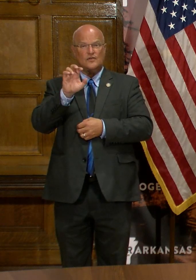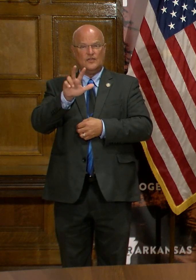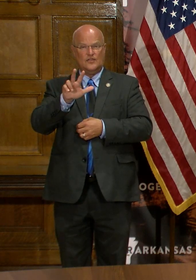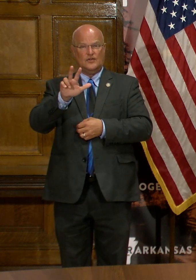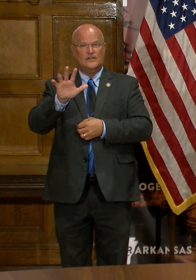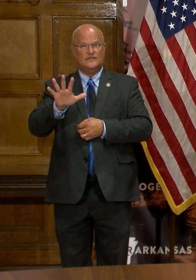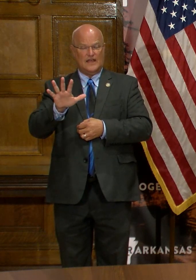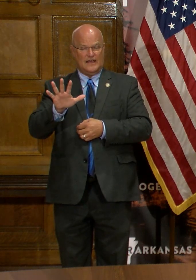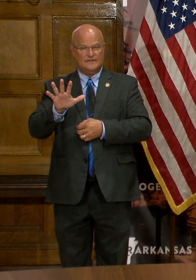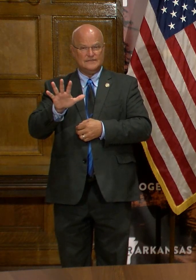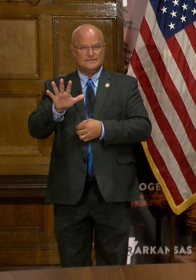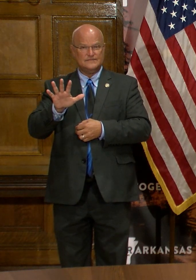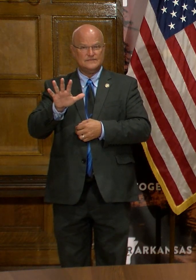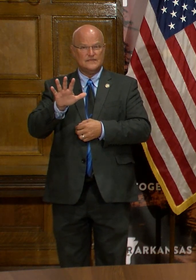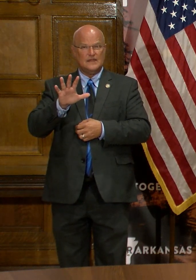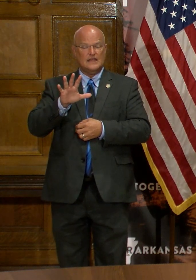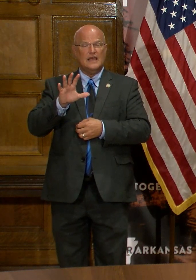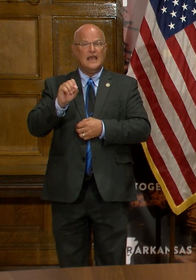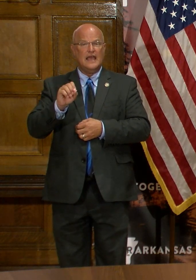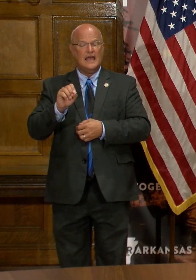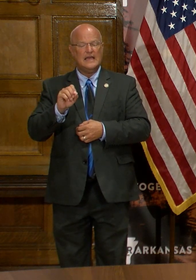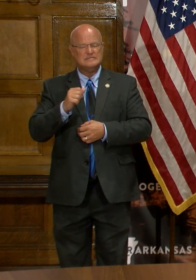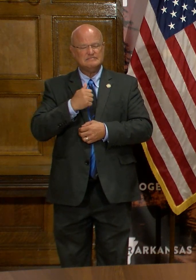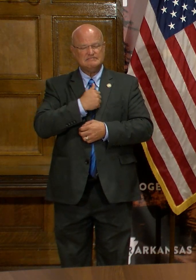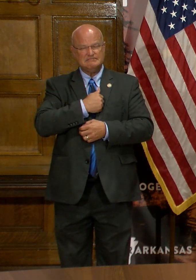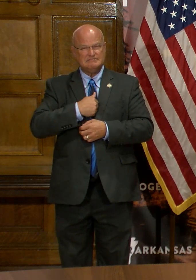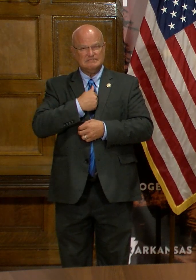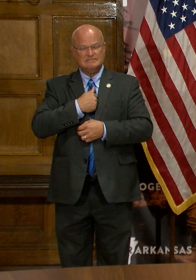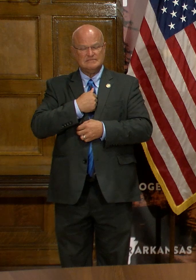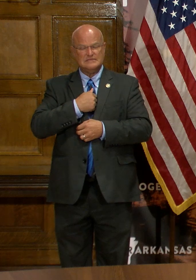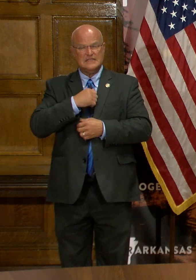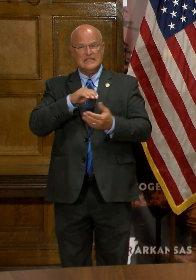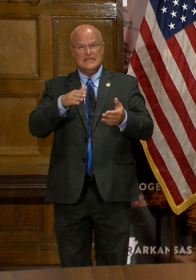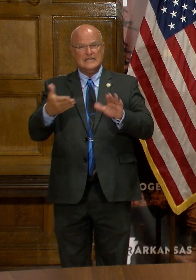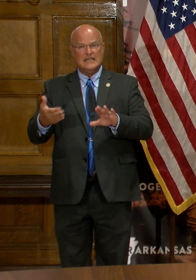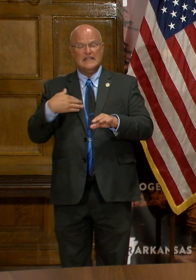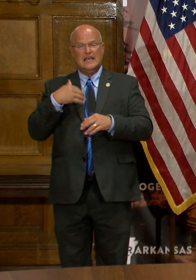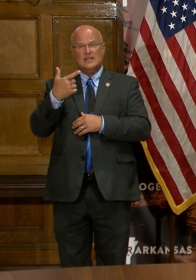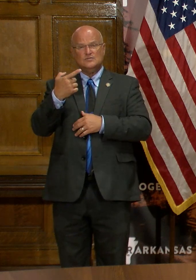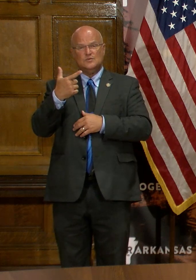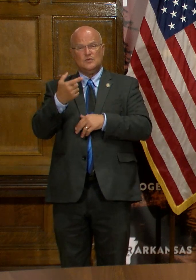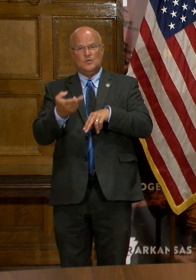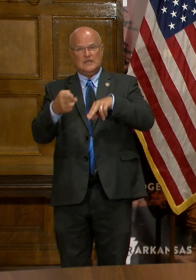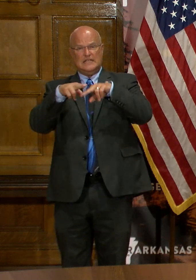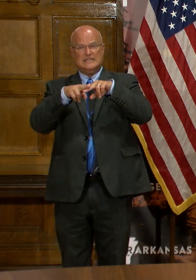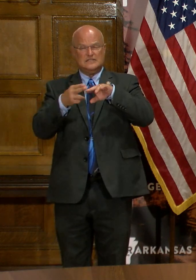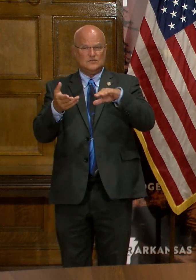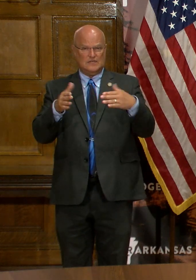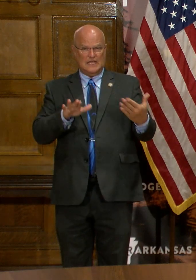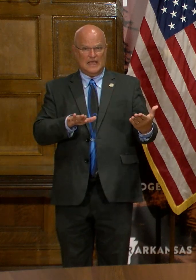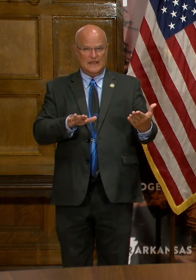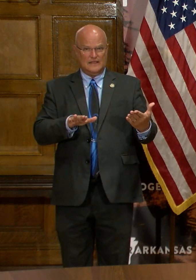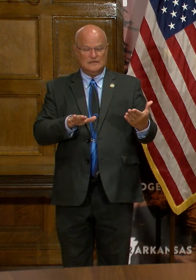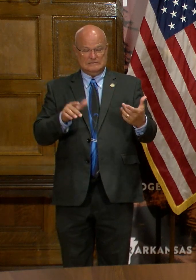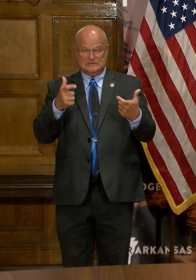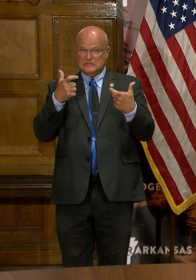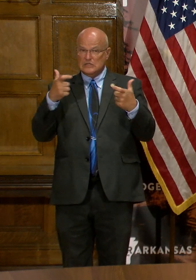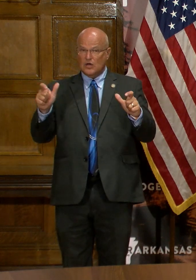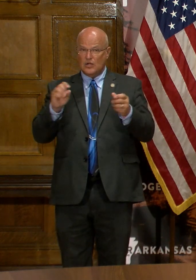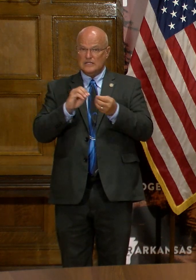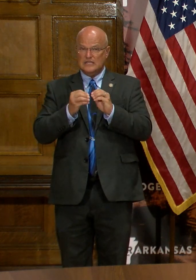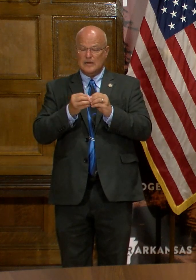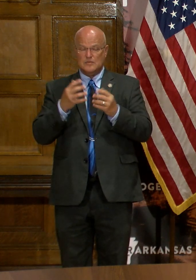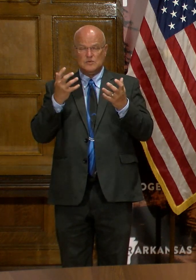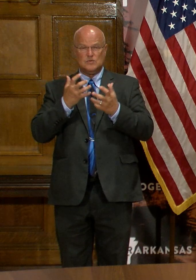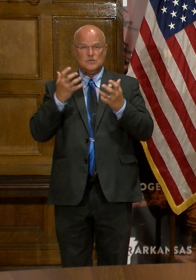435. And regretfully, in terms of our deaths, we have 21 additional deaths, which is a large number, and